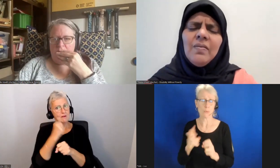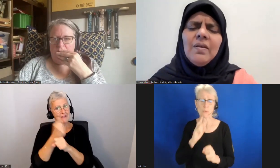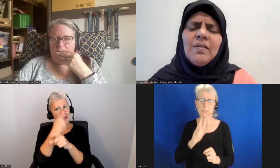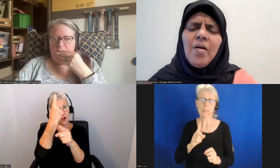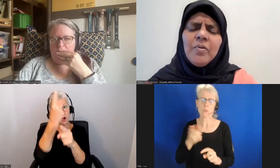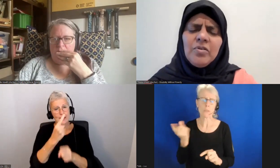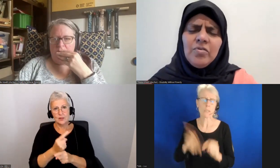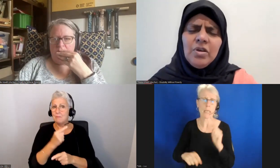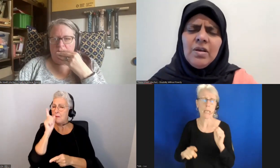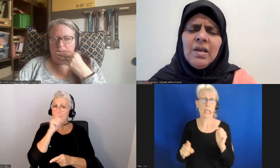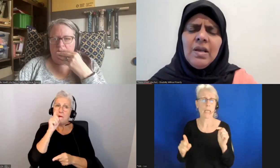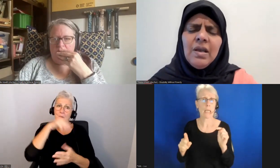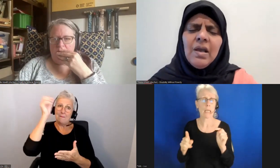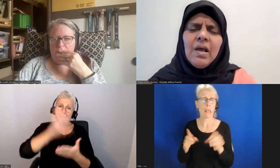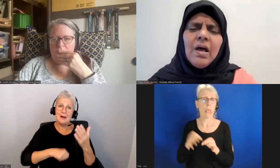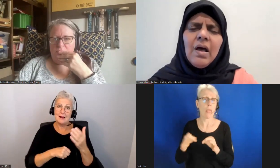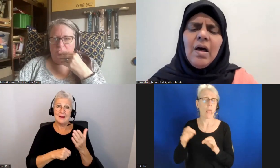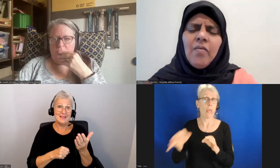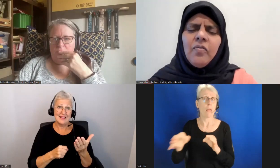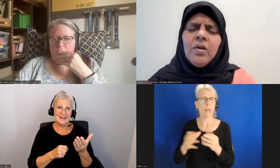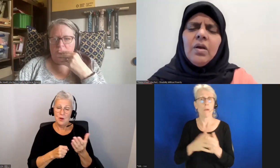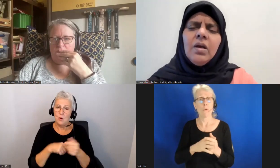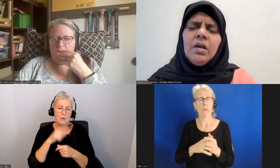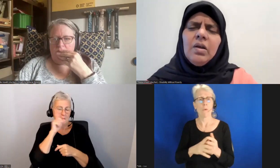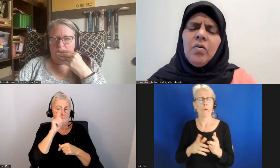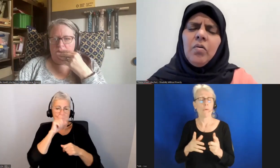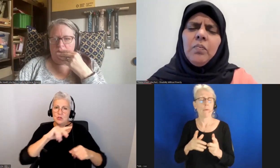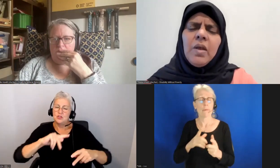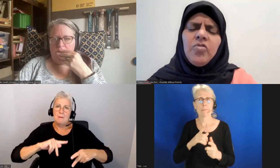cannot miss this opportunity of,